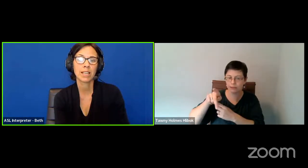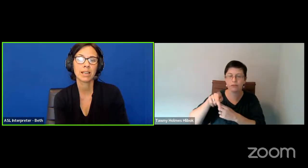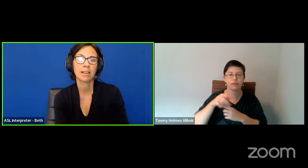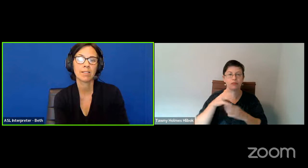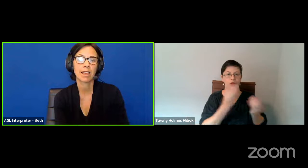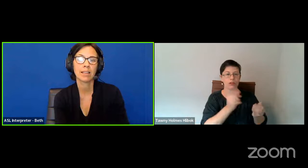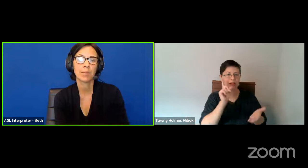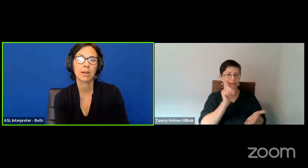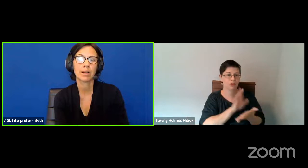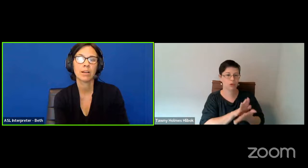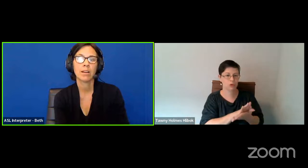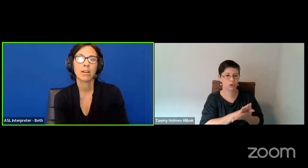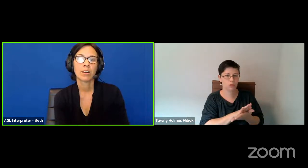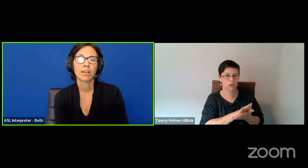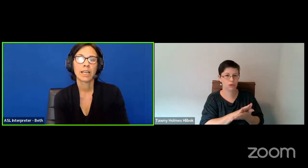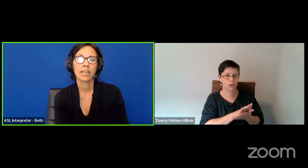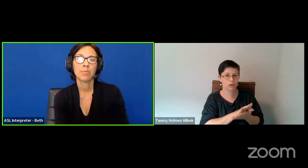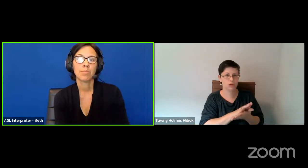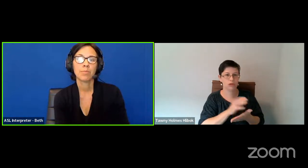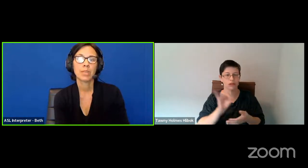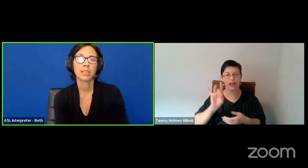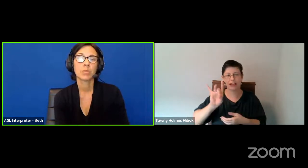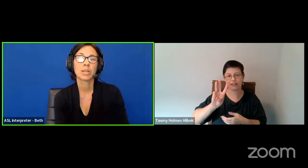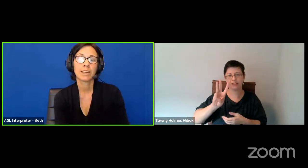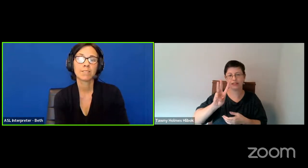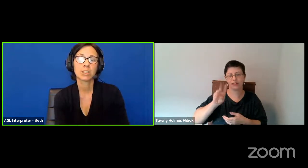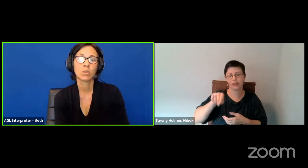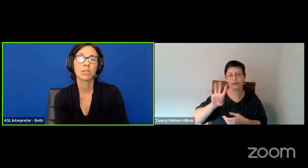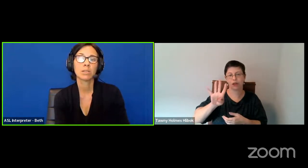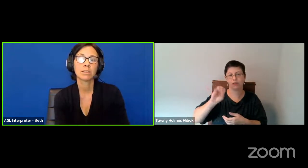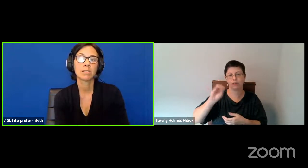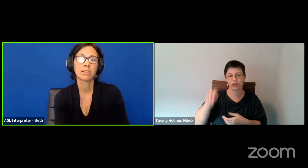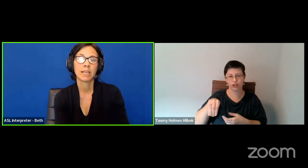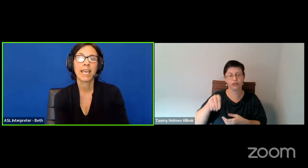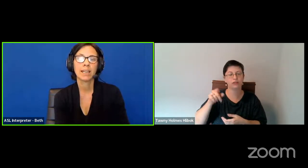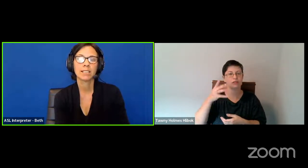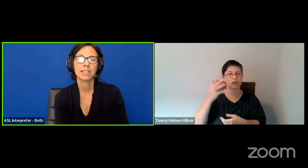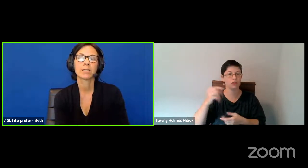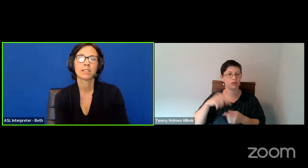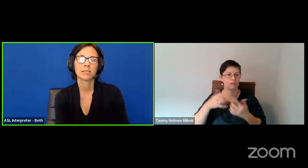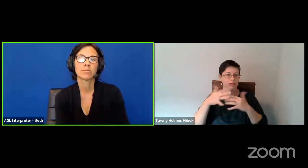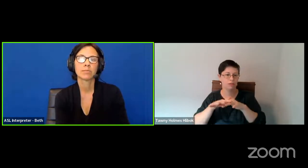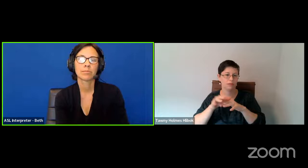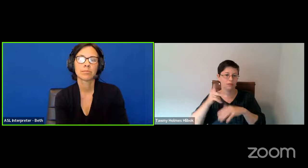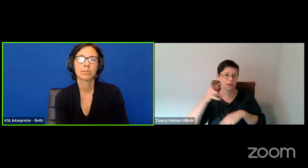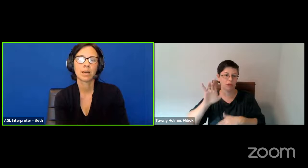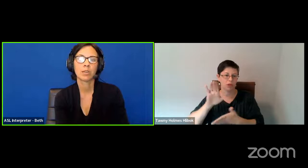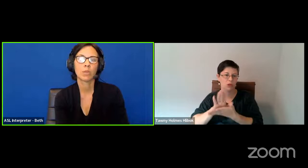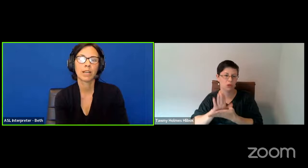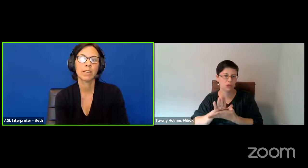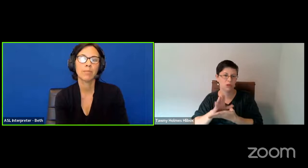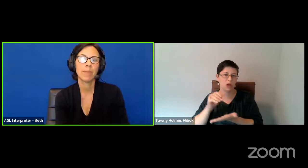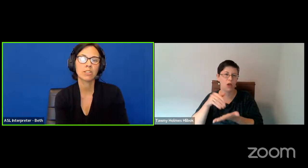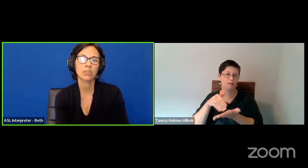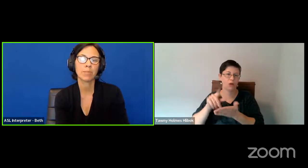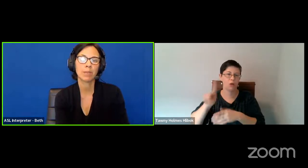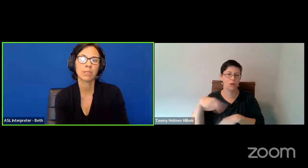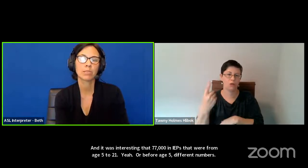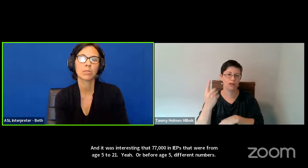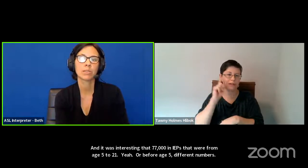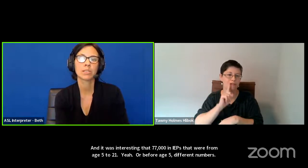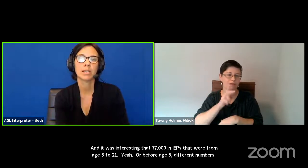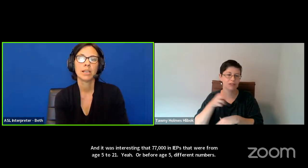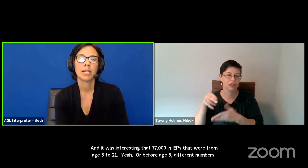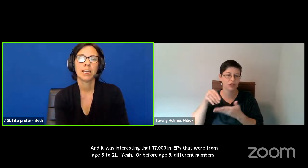13.6% of that number are in IEPs were in deaf schools. 86 were in mainstream